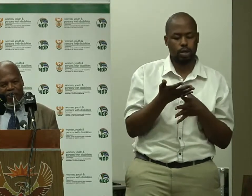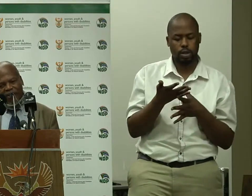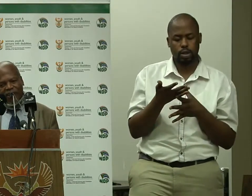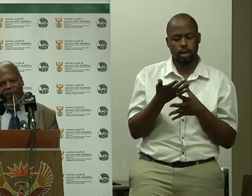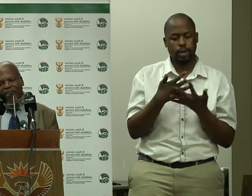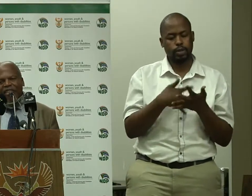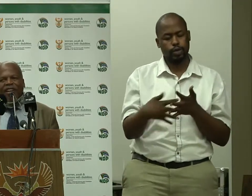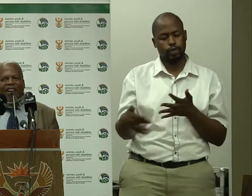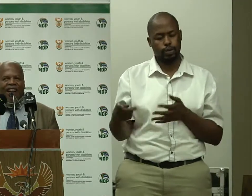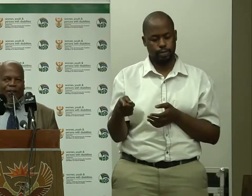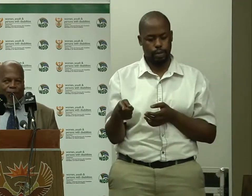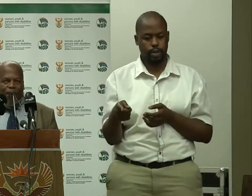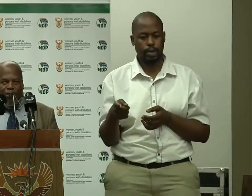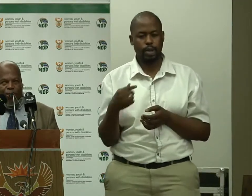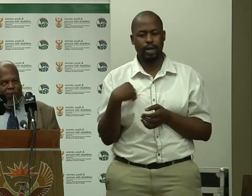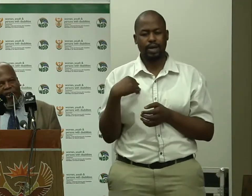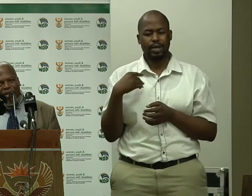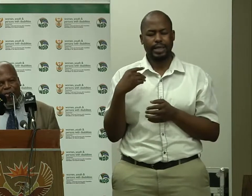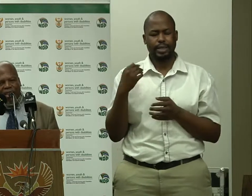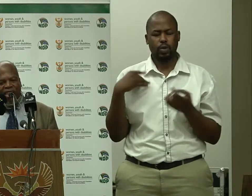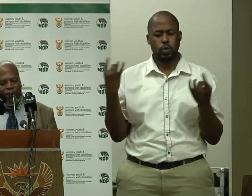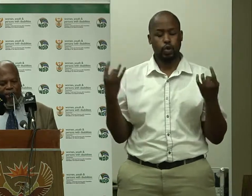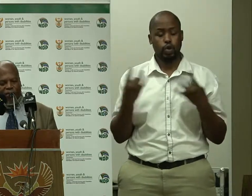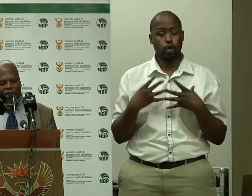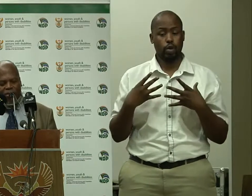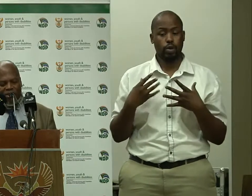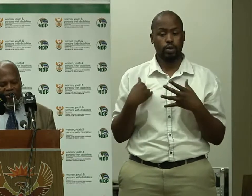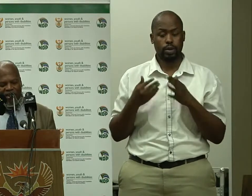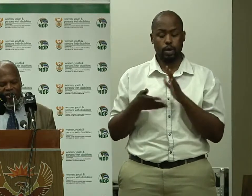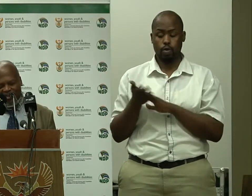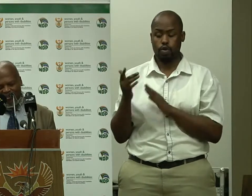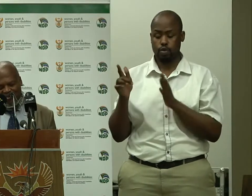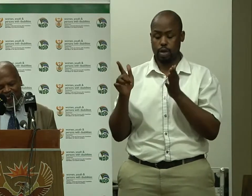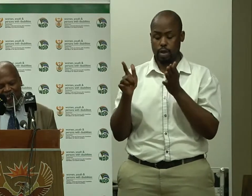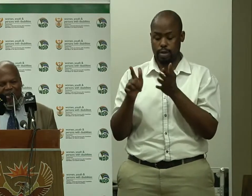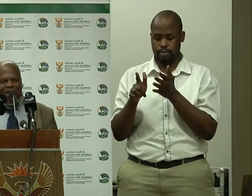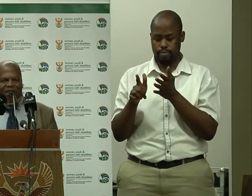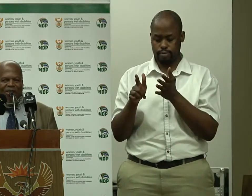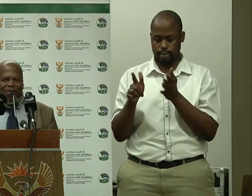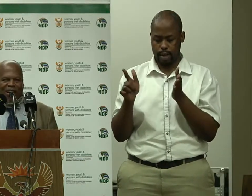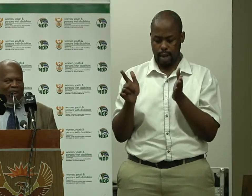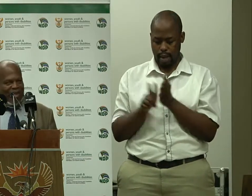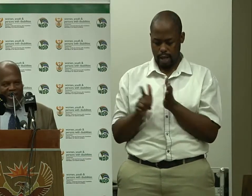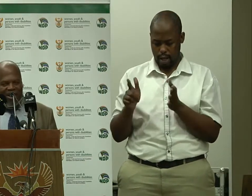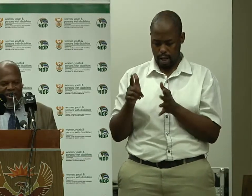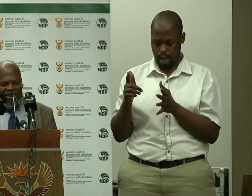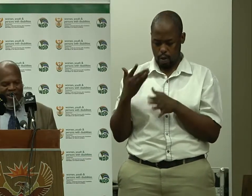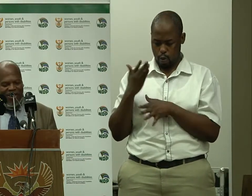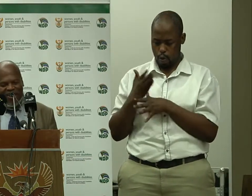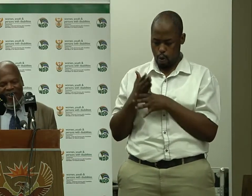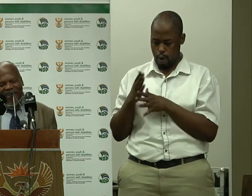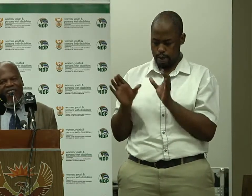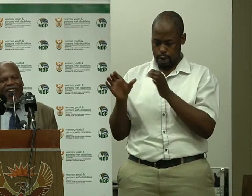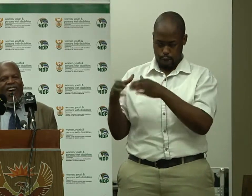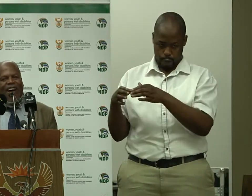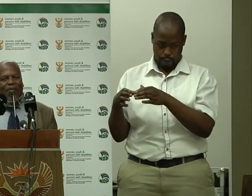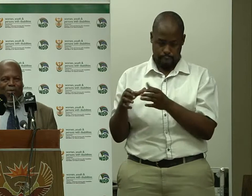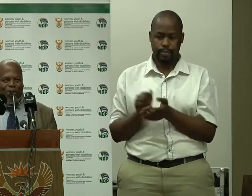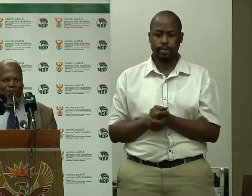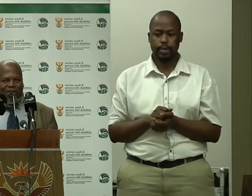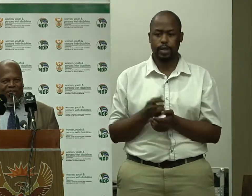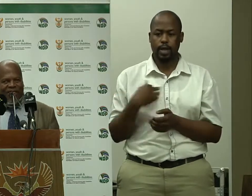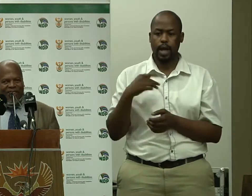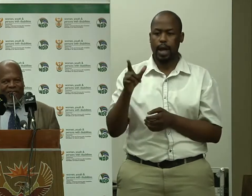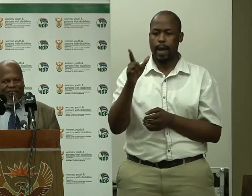media, I was quite shocked. I went to the legal work stream. Huh? So I get there,